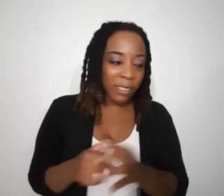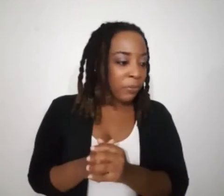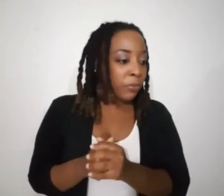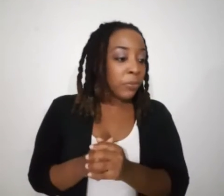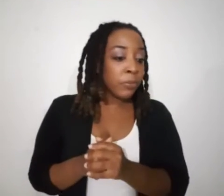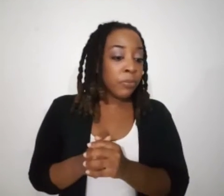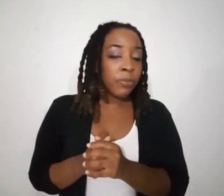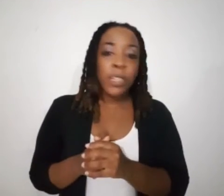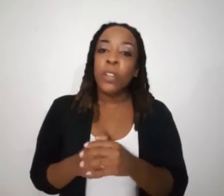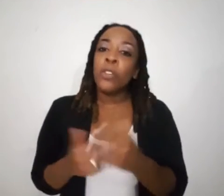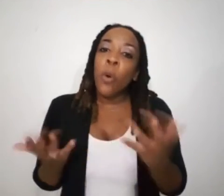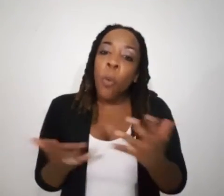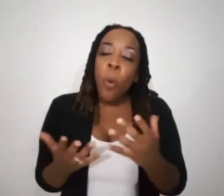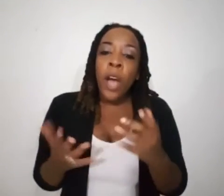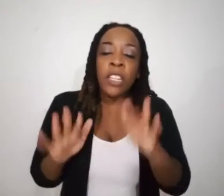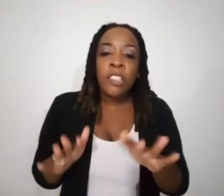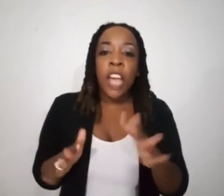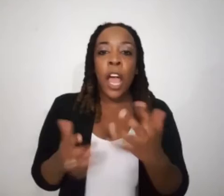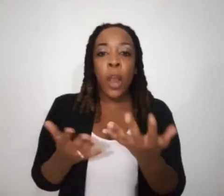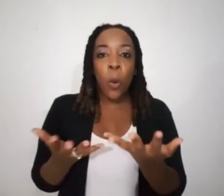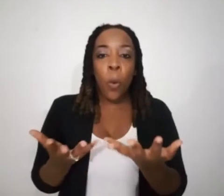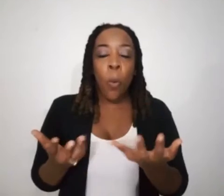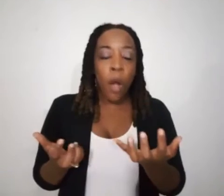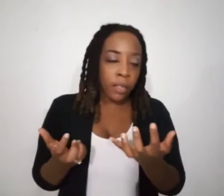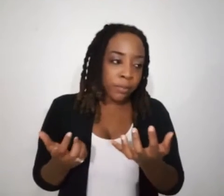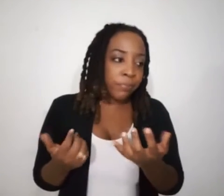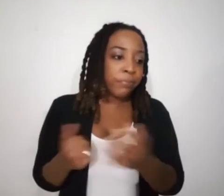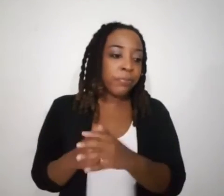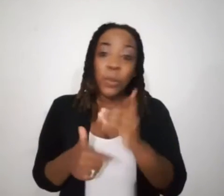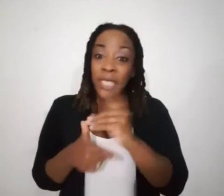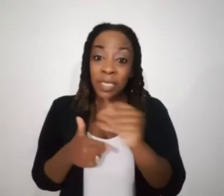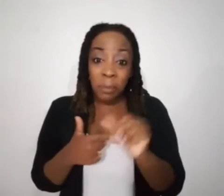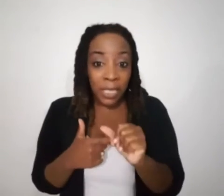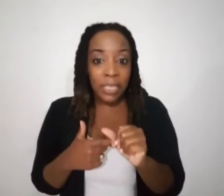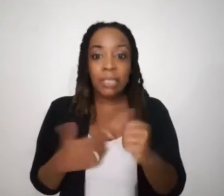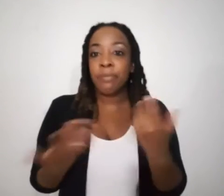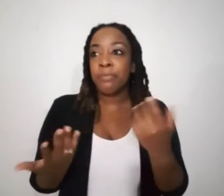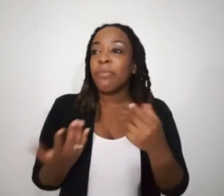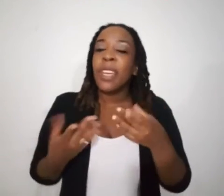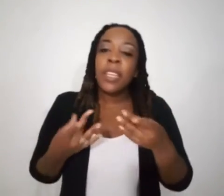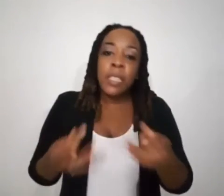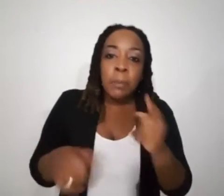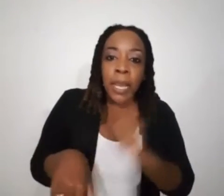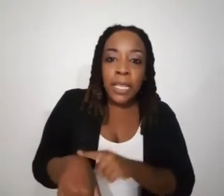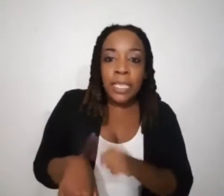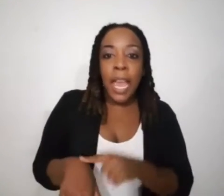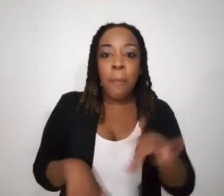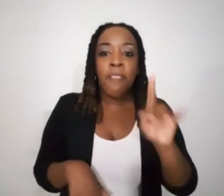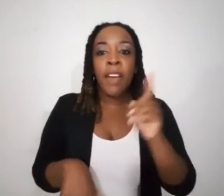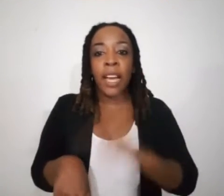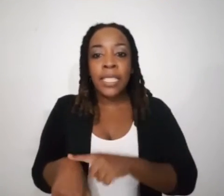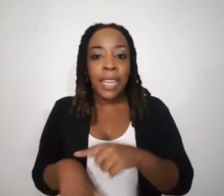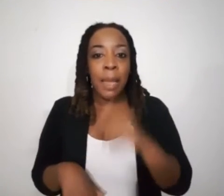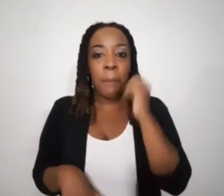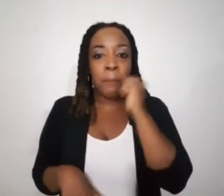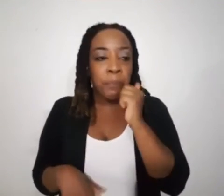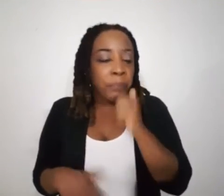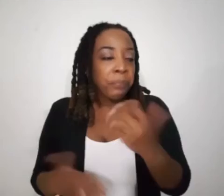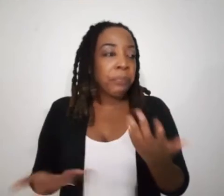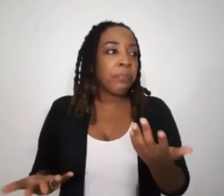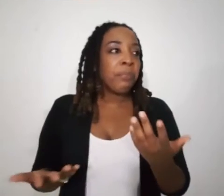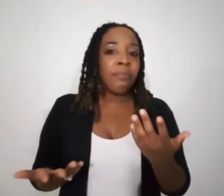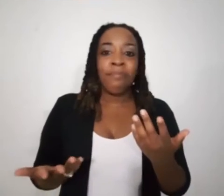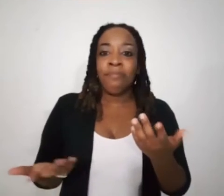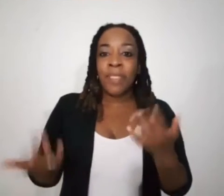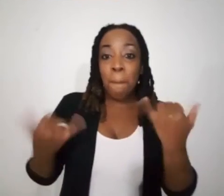time every day just to spend with them, playing with them, reading with them, talking with